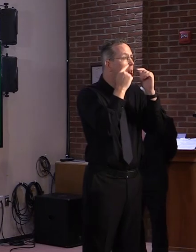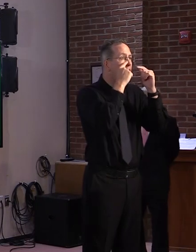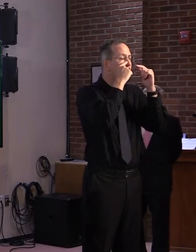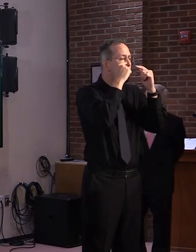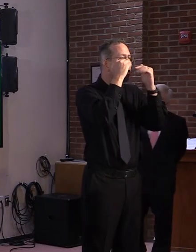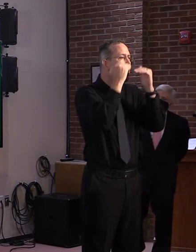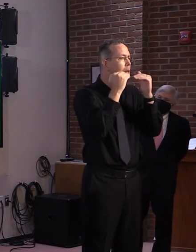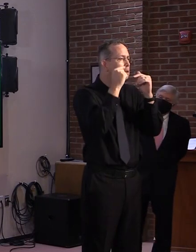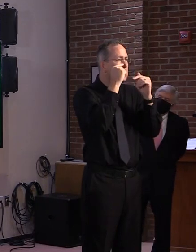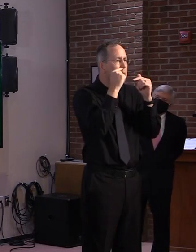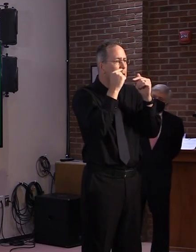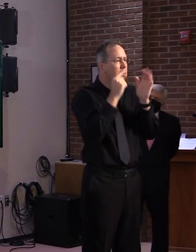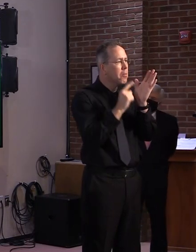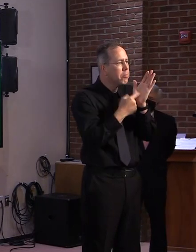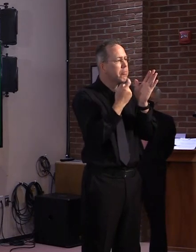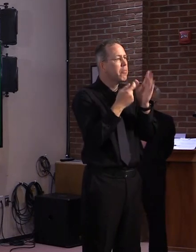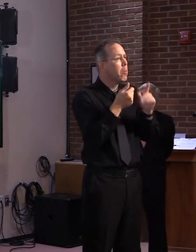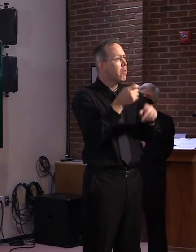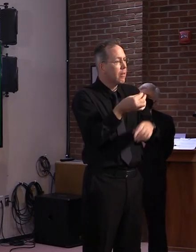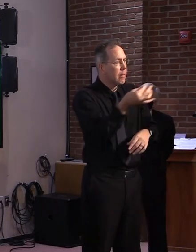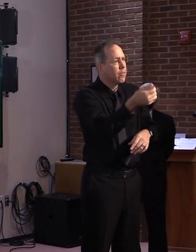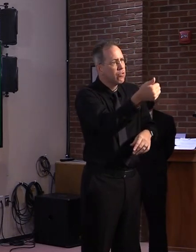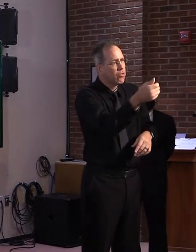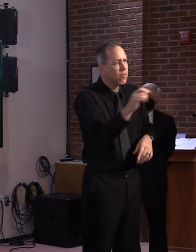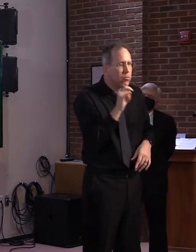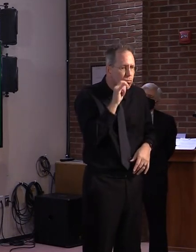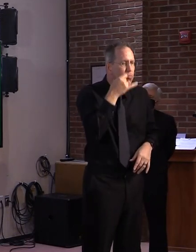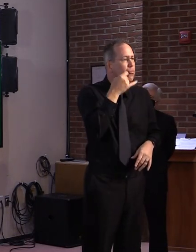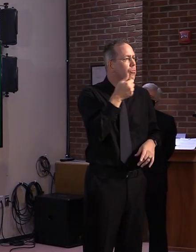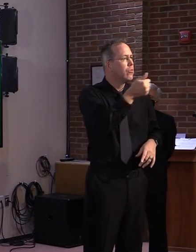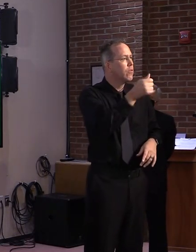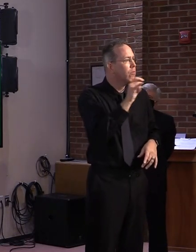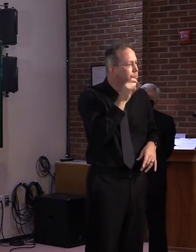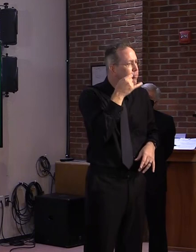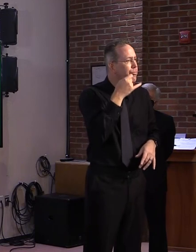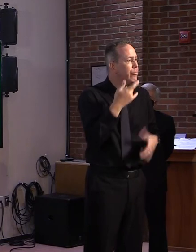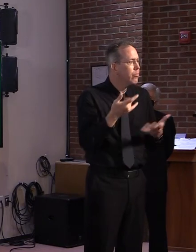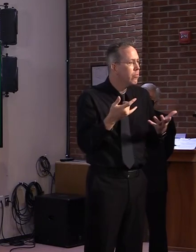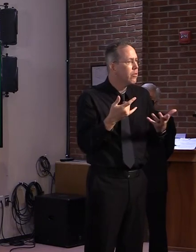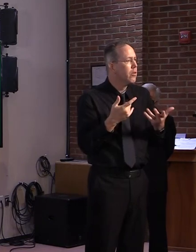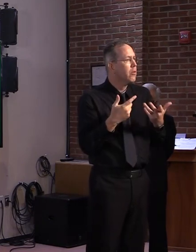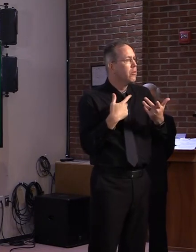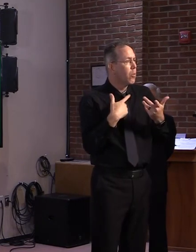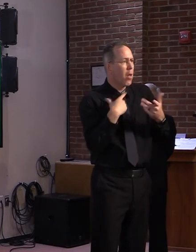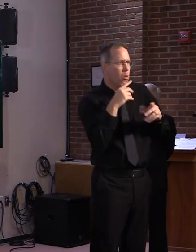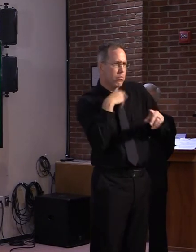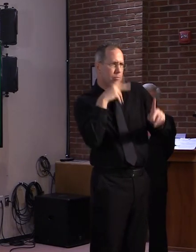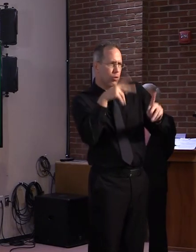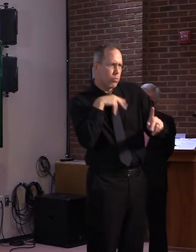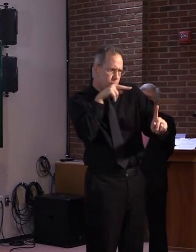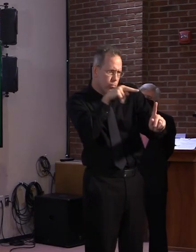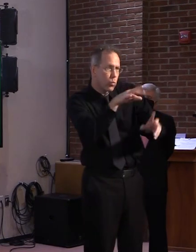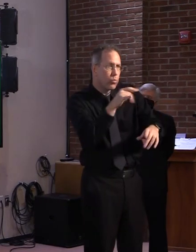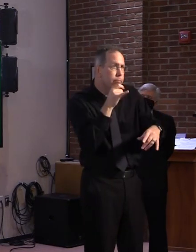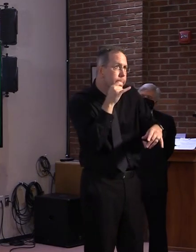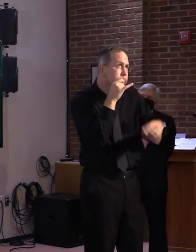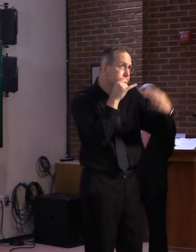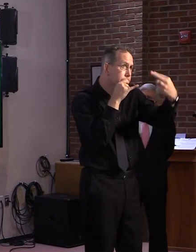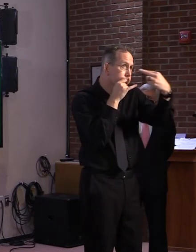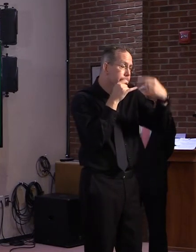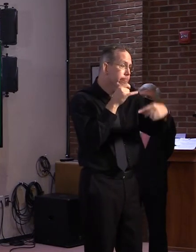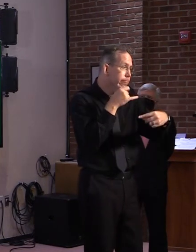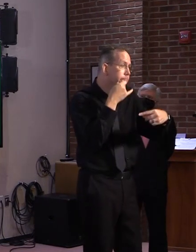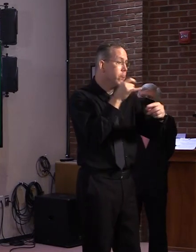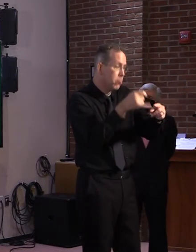could actually do themselves under observation. We're doing that in children. We're doing that in a lot of nursing home